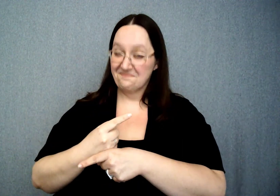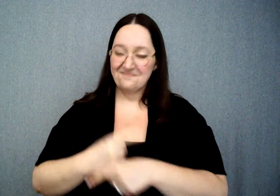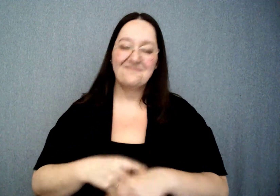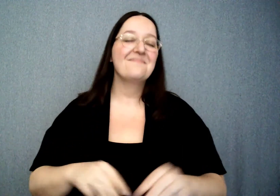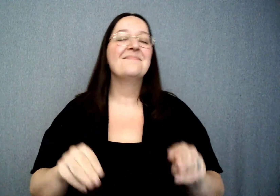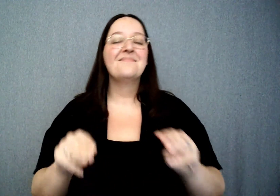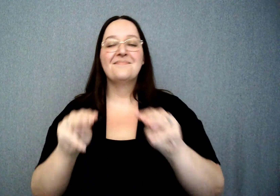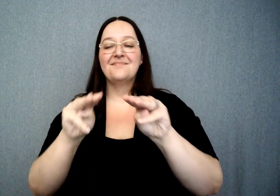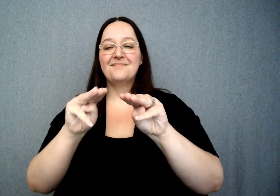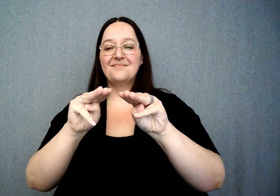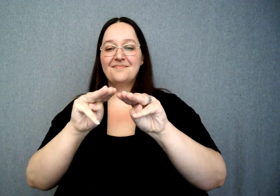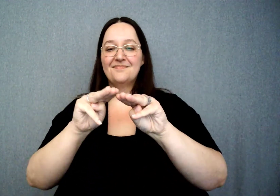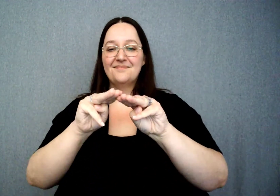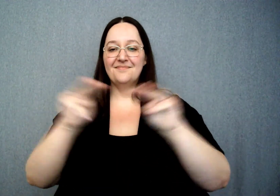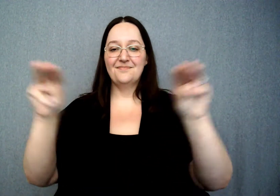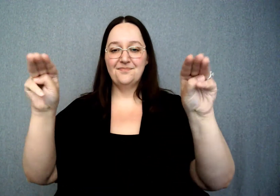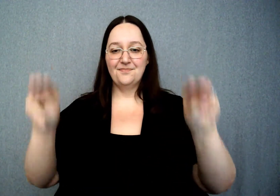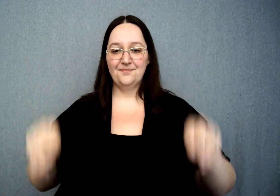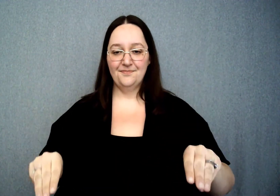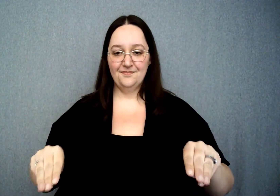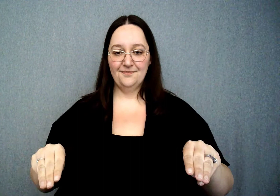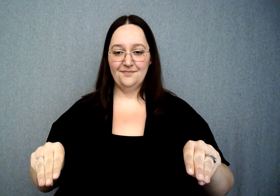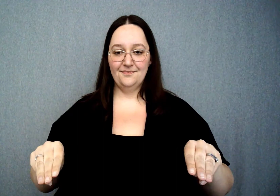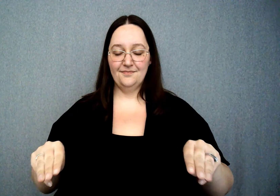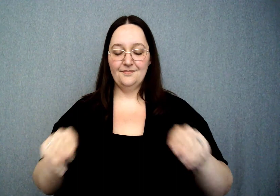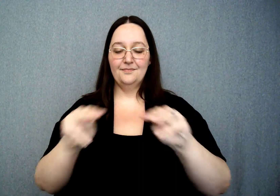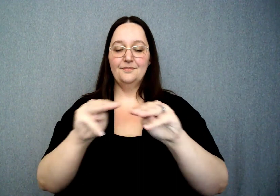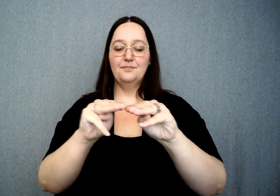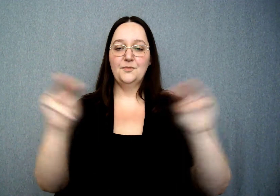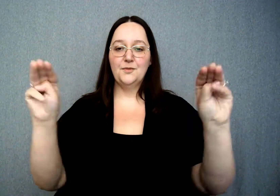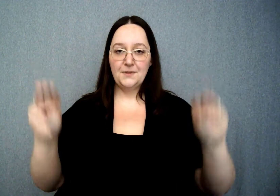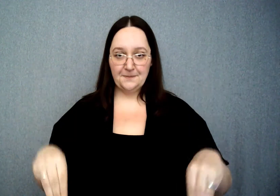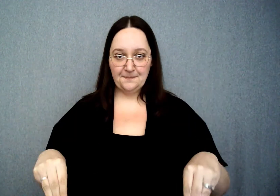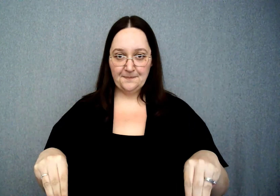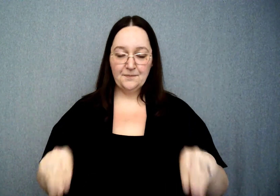I think I spelled that right. Museum. 2 M's make the roof and the sides.